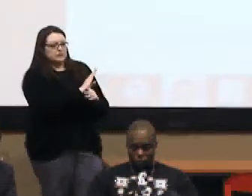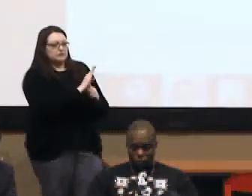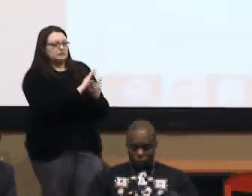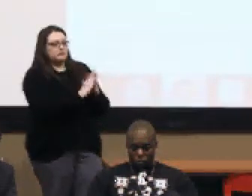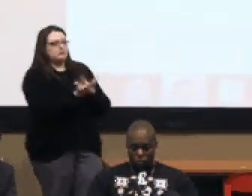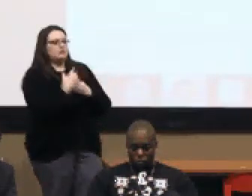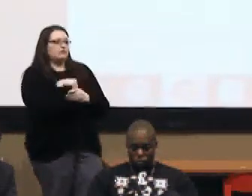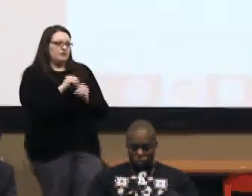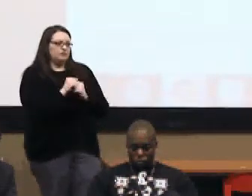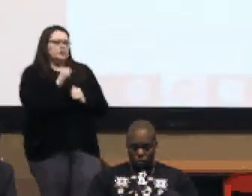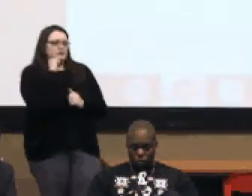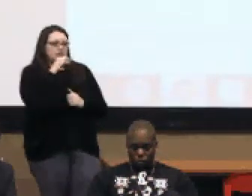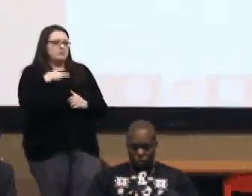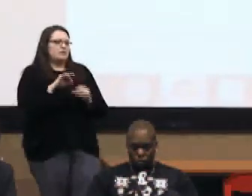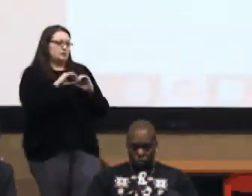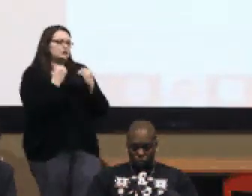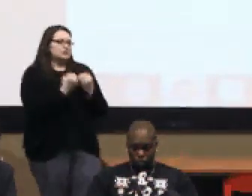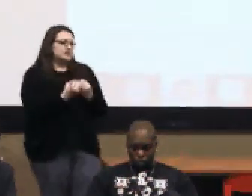involved with you.